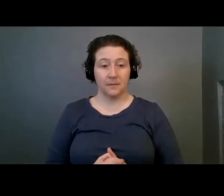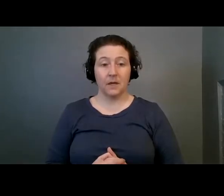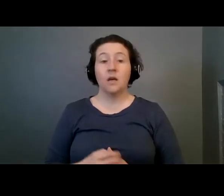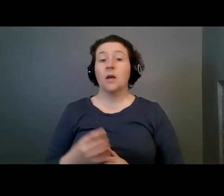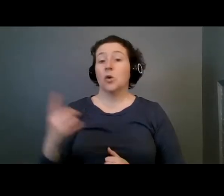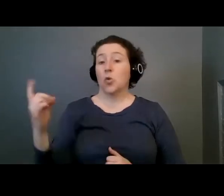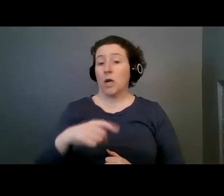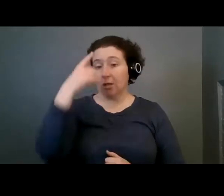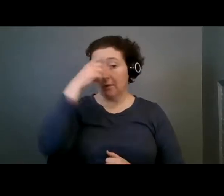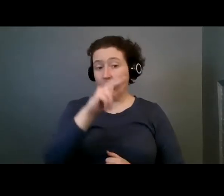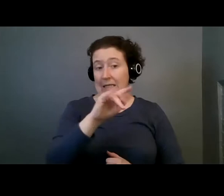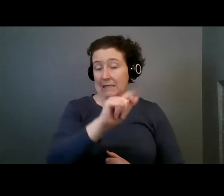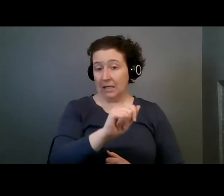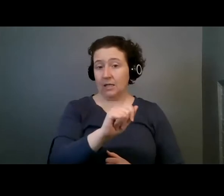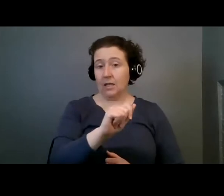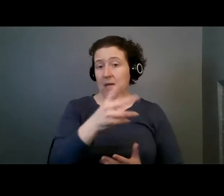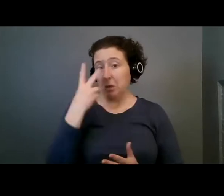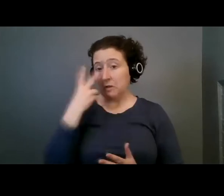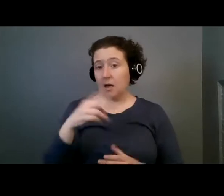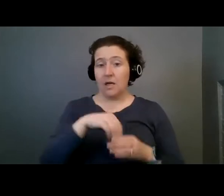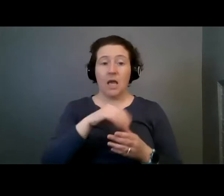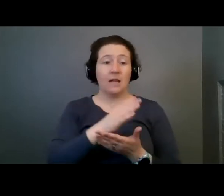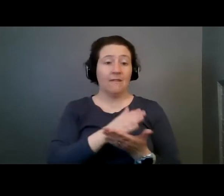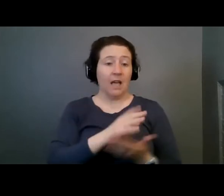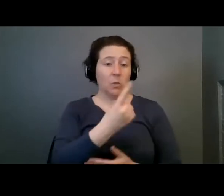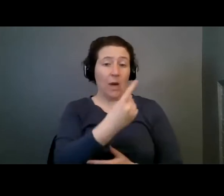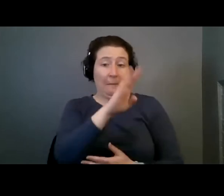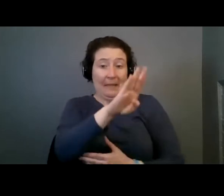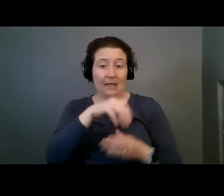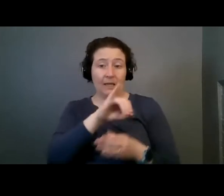Okay, question for you, Nita. You might have seen it in phase 1B in Illinois.